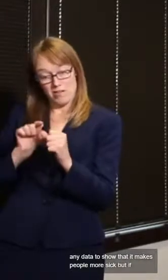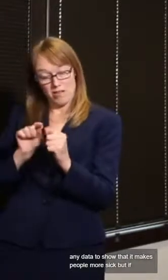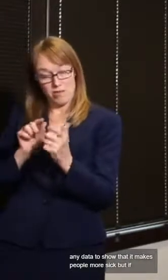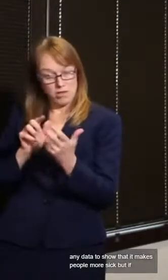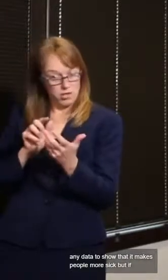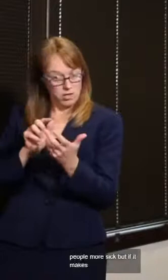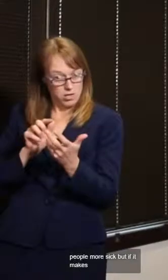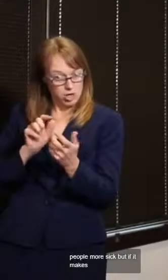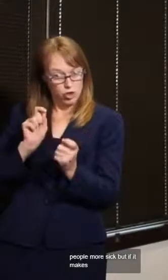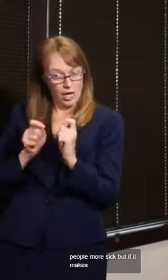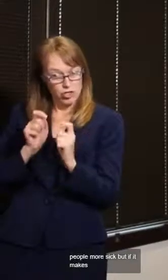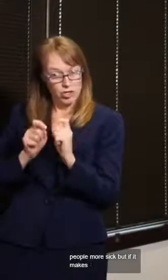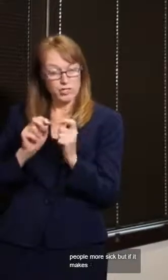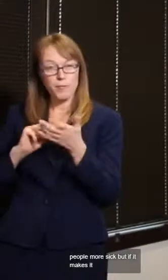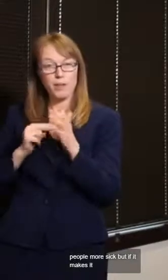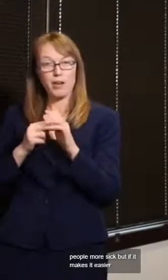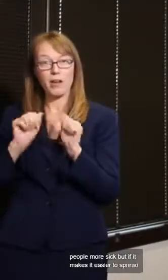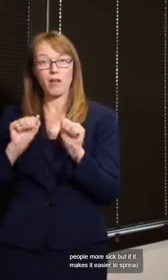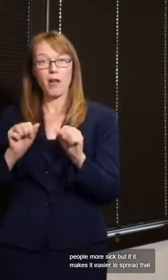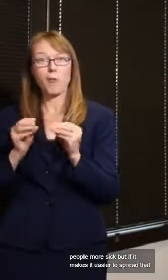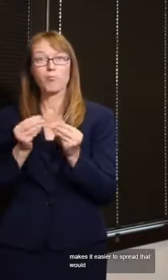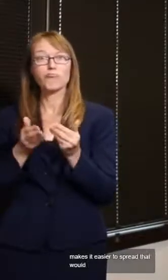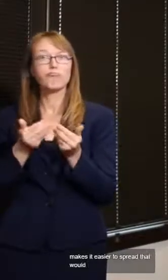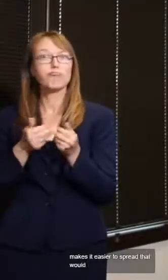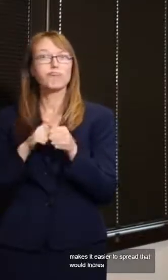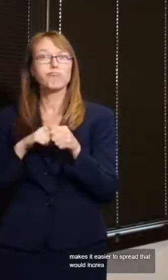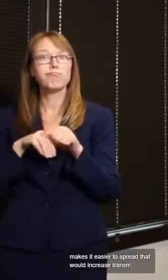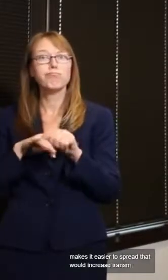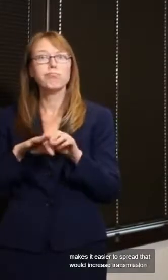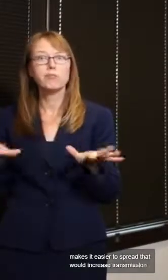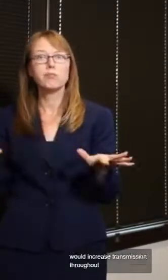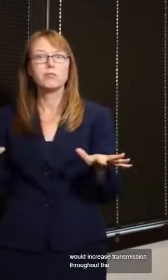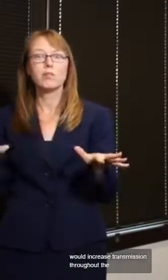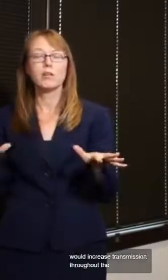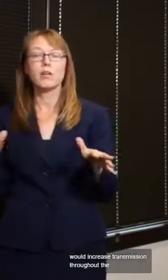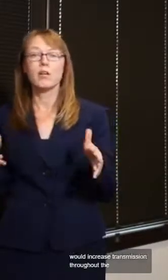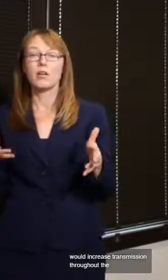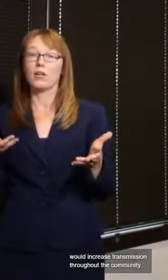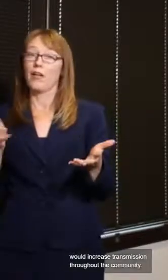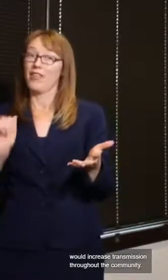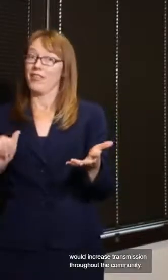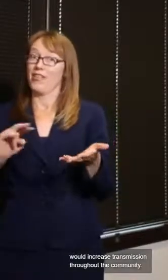if it makes it easier to spread, that would increase transmission throughout the community.